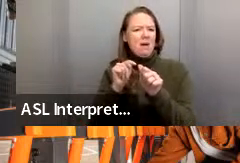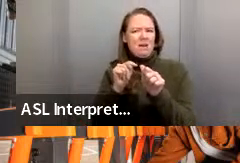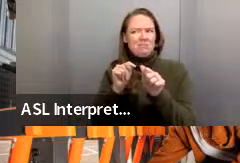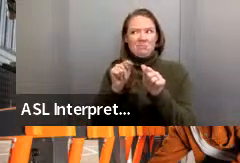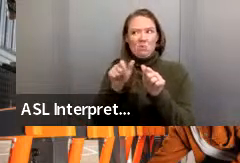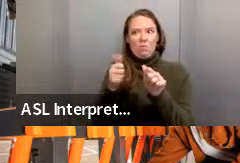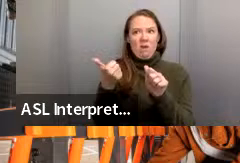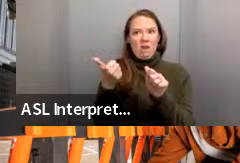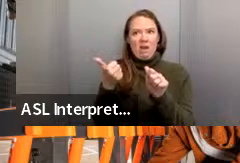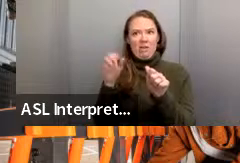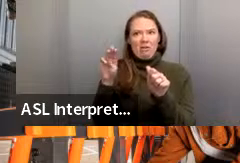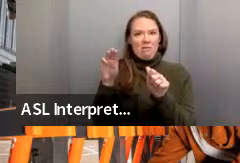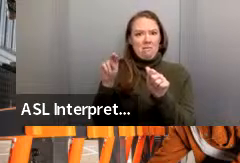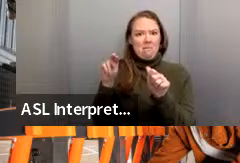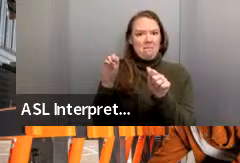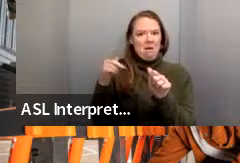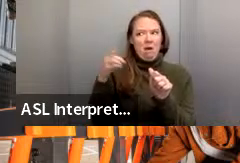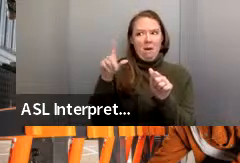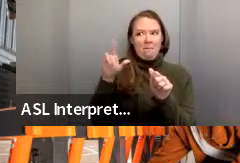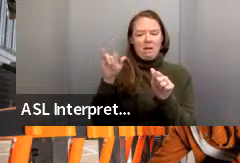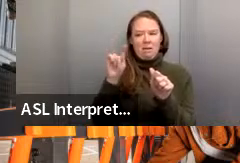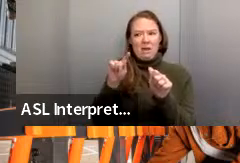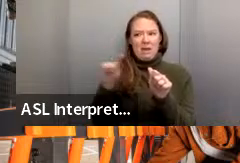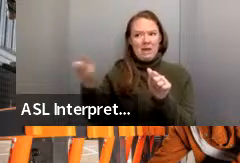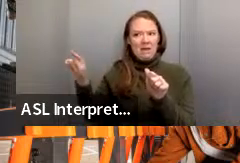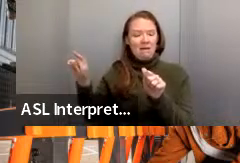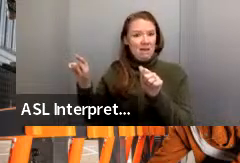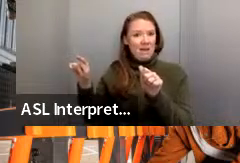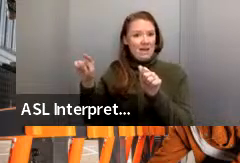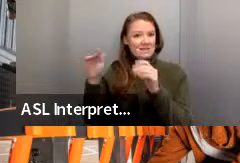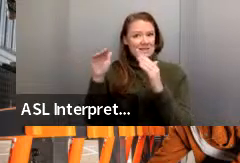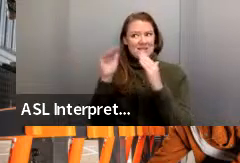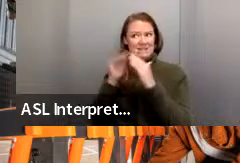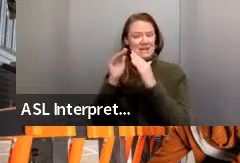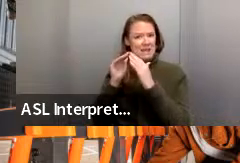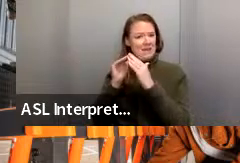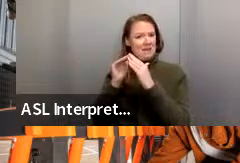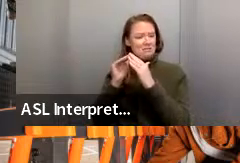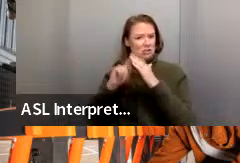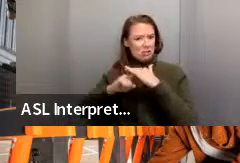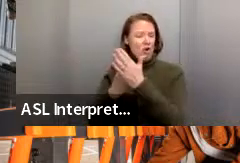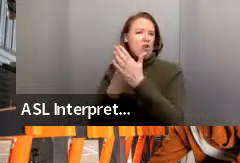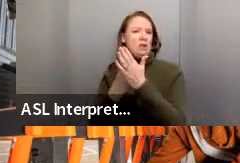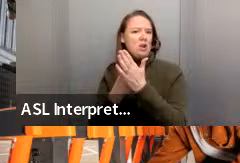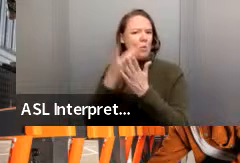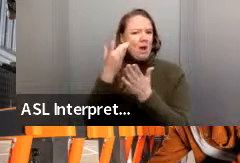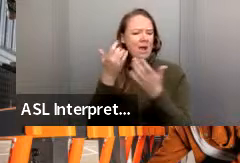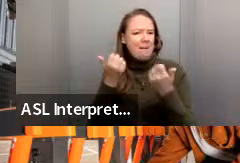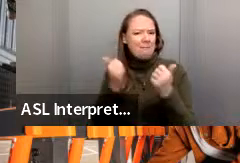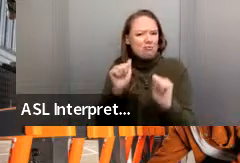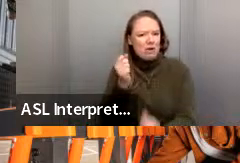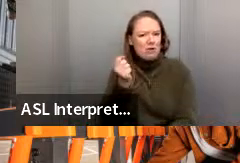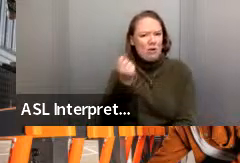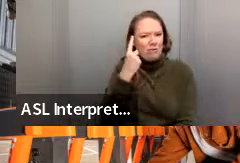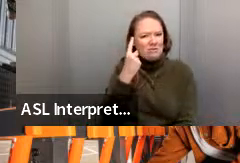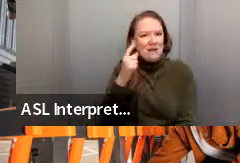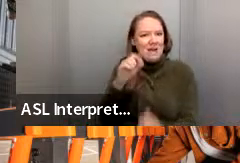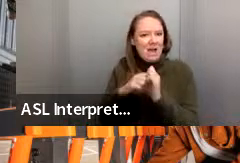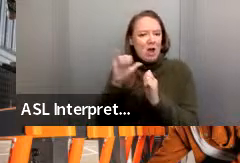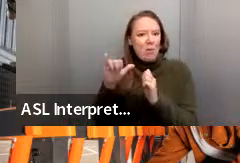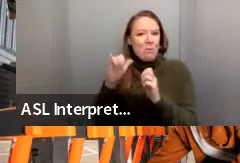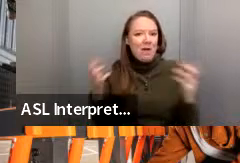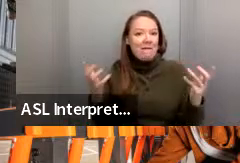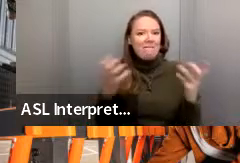monopoly like this has the city entered into? Because I'm just trying to understand how this fits into